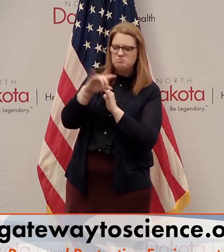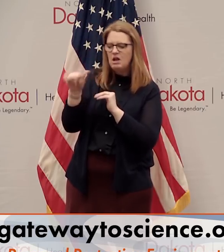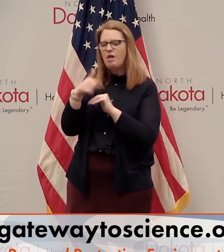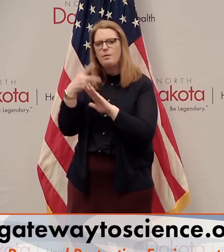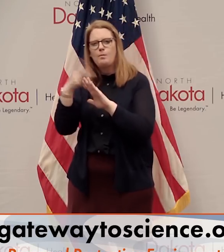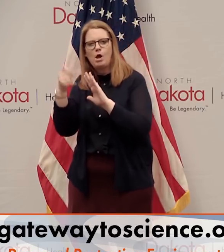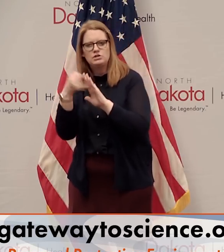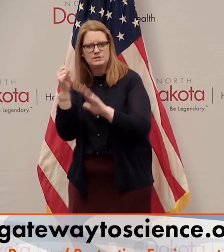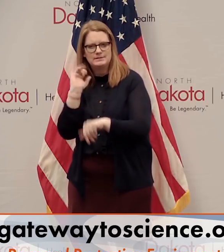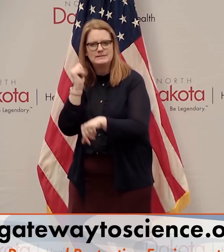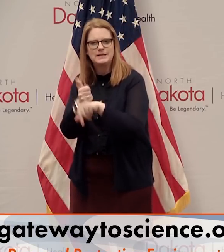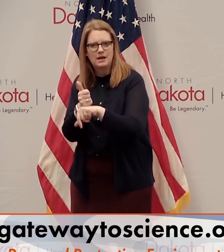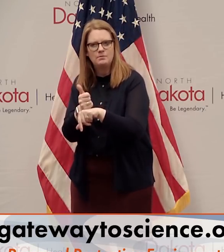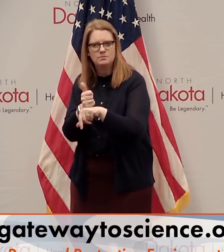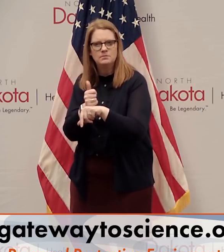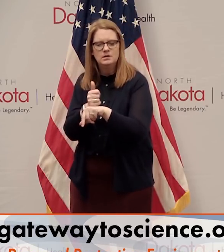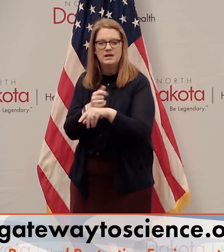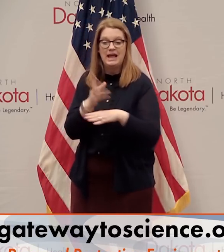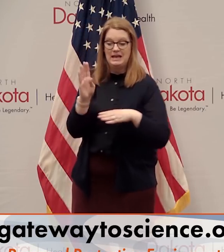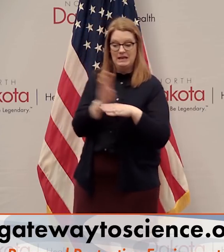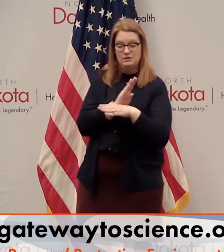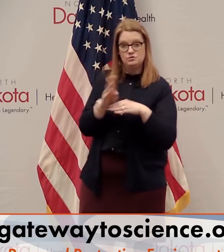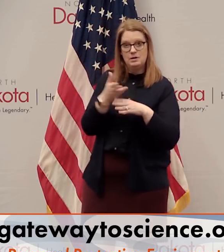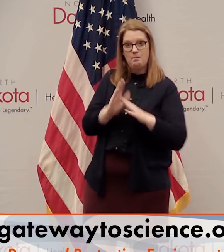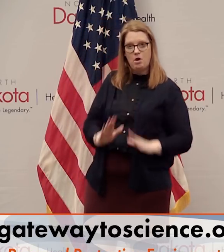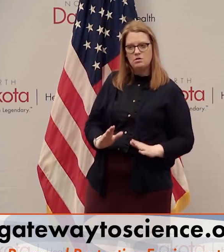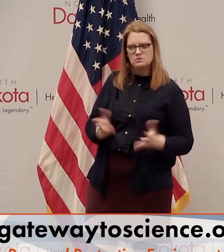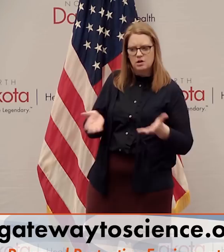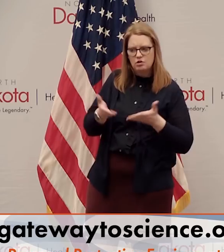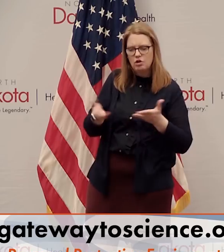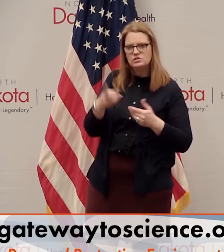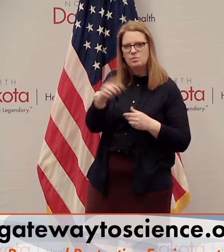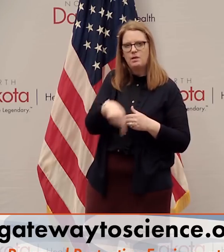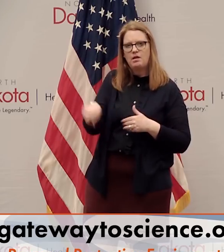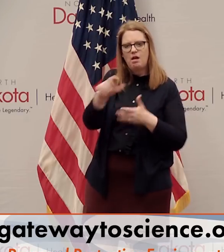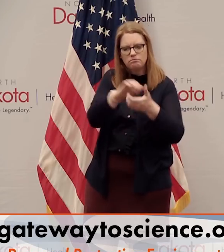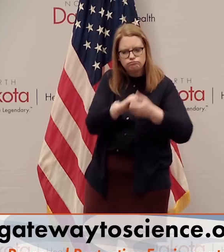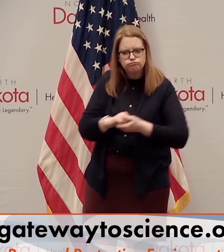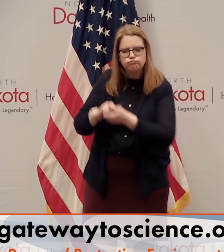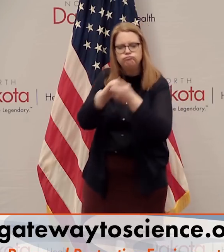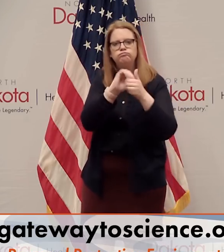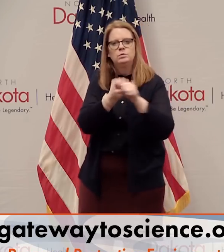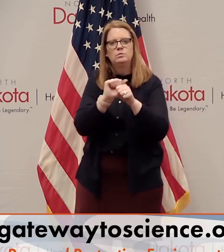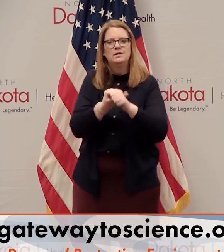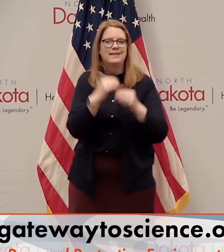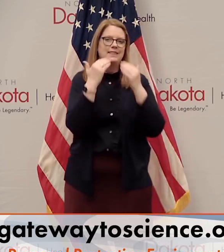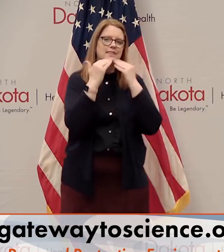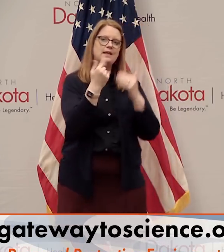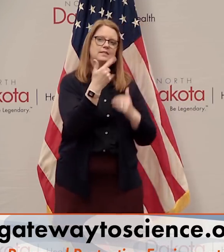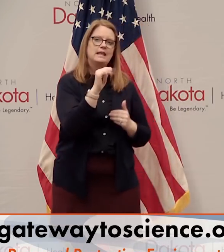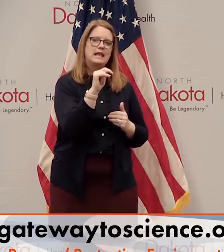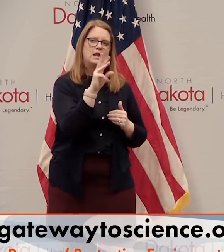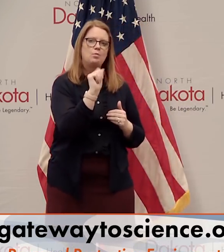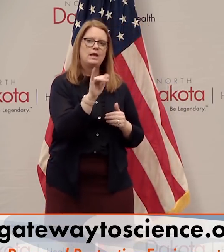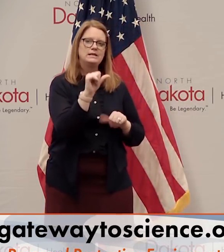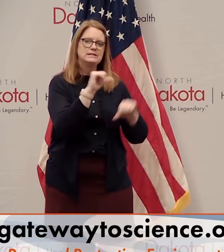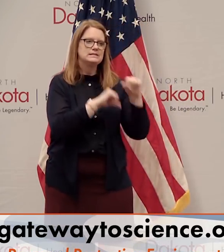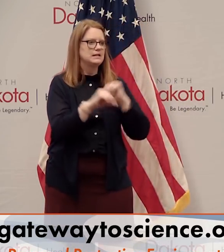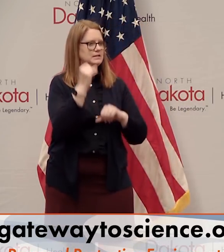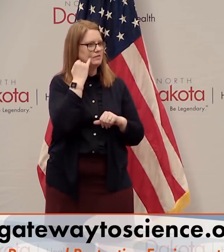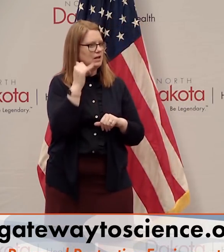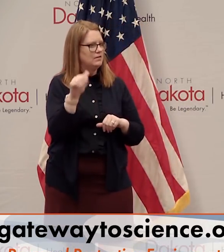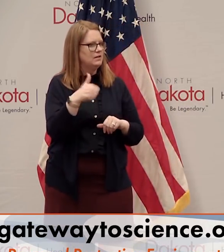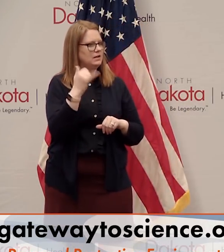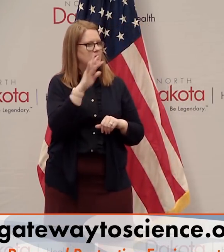coordinate. Industry partners are also encouraged. And again, I want to thank Gateway to Science. And if there's questions on